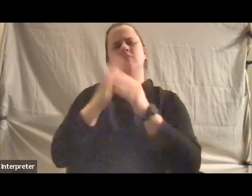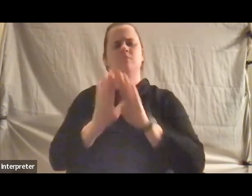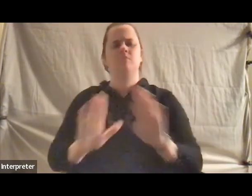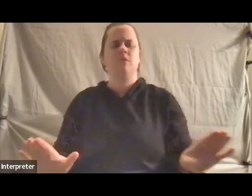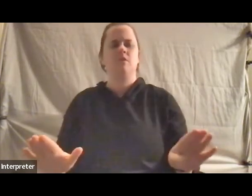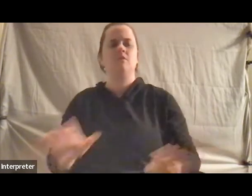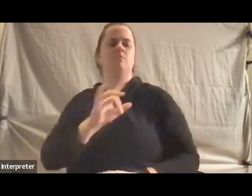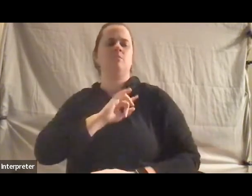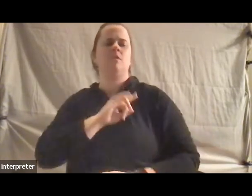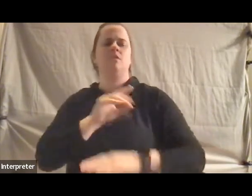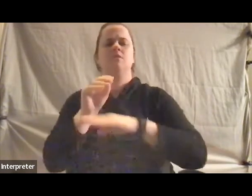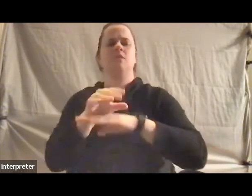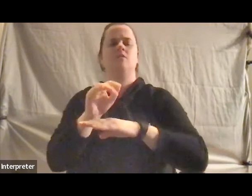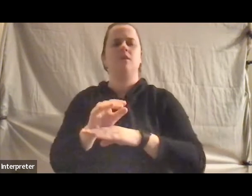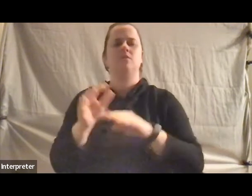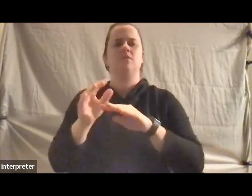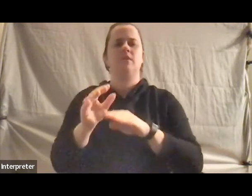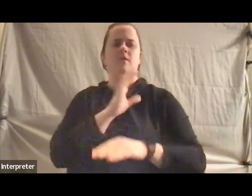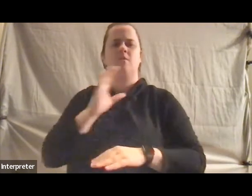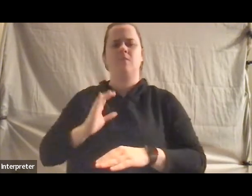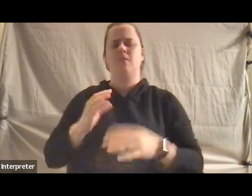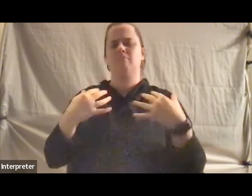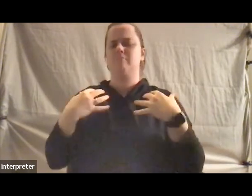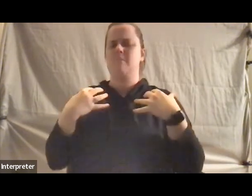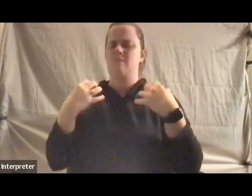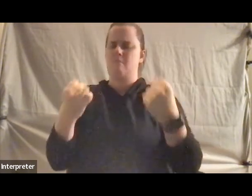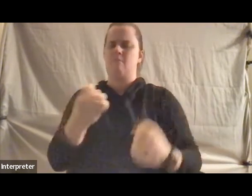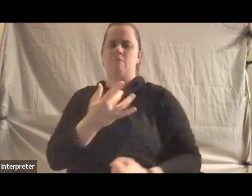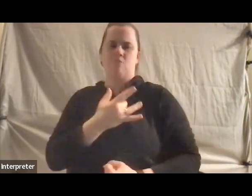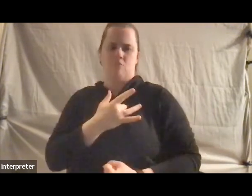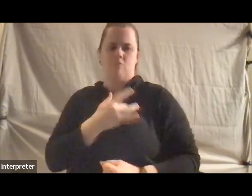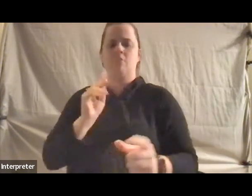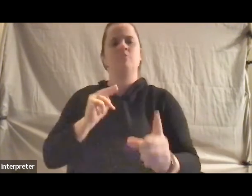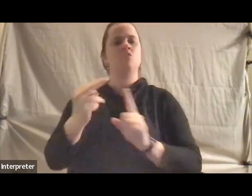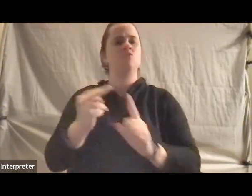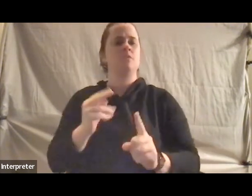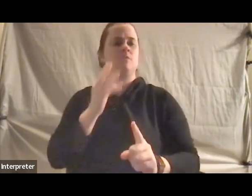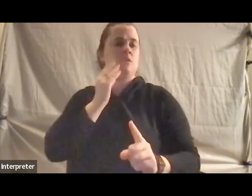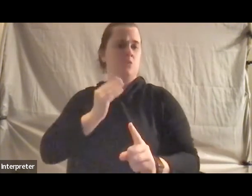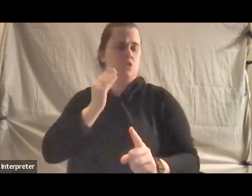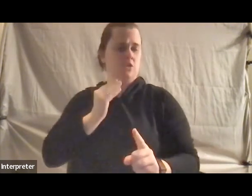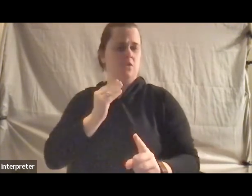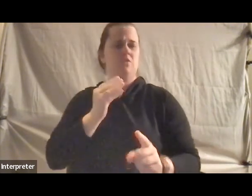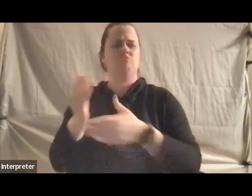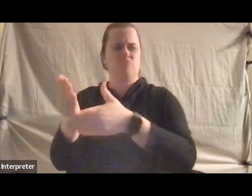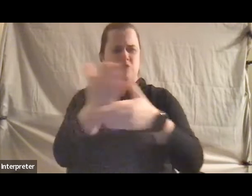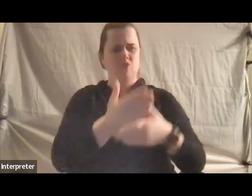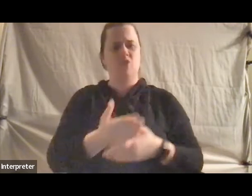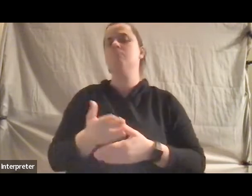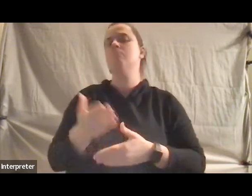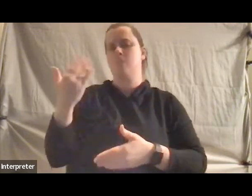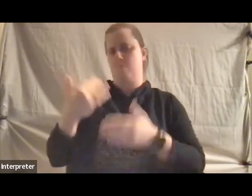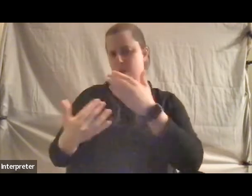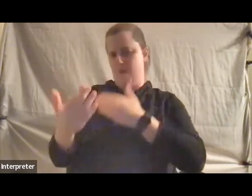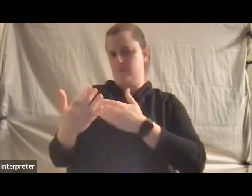advisory committee, and Heal the Heart, as well as the perspectives and experiences that have been shared in the past